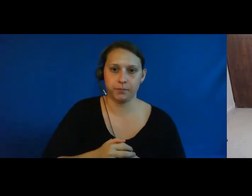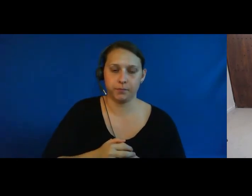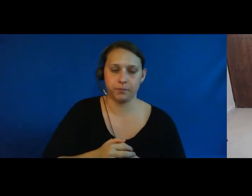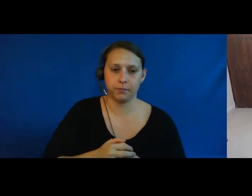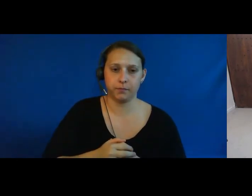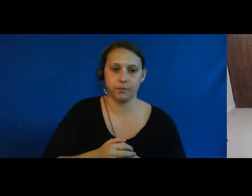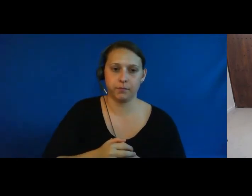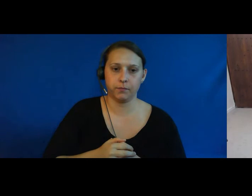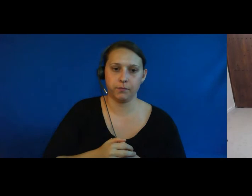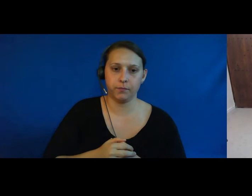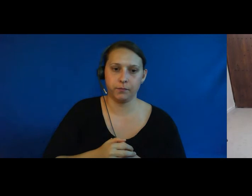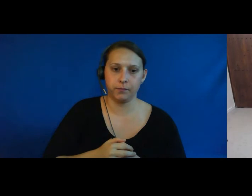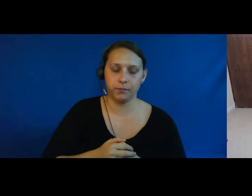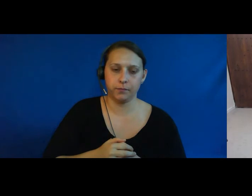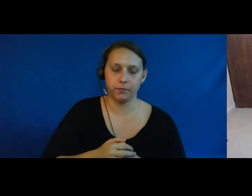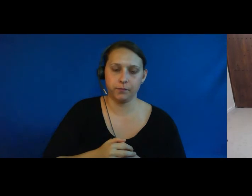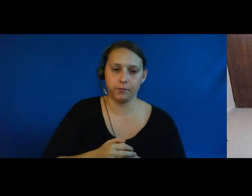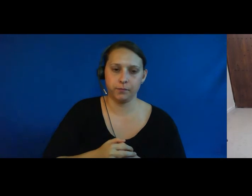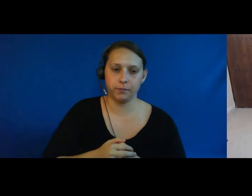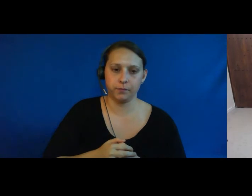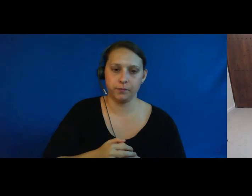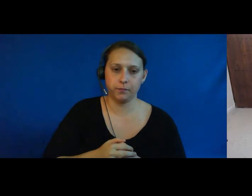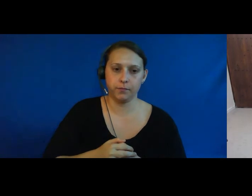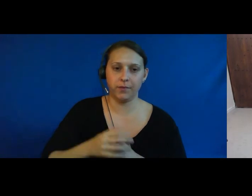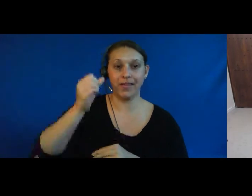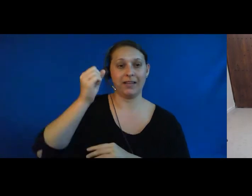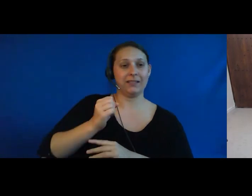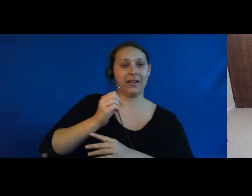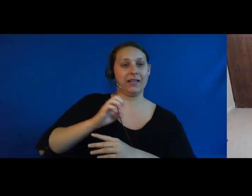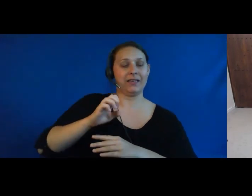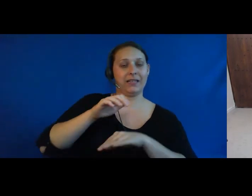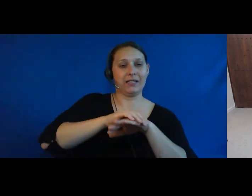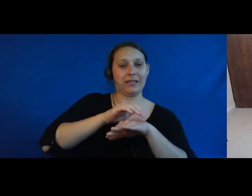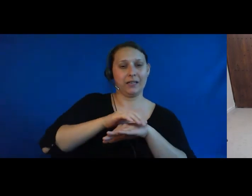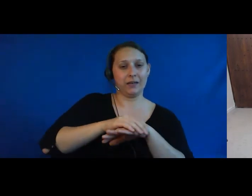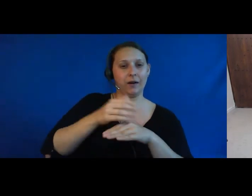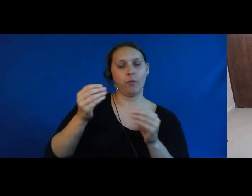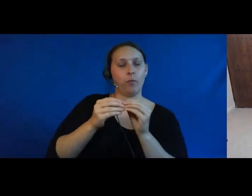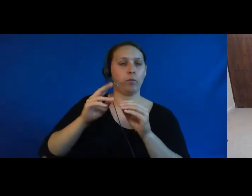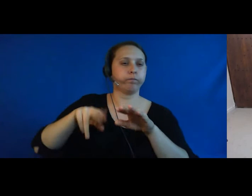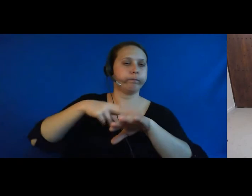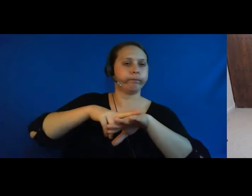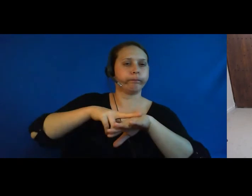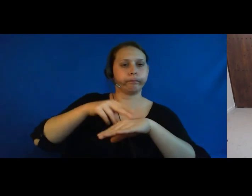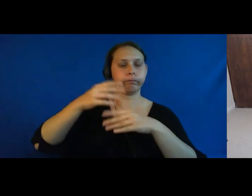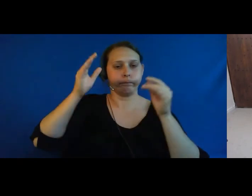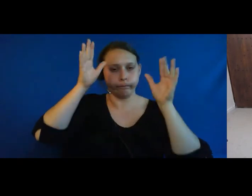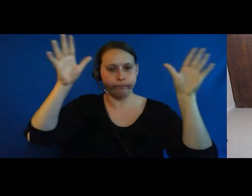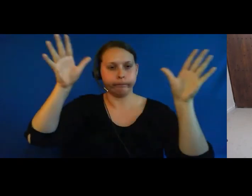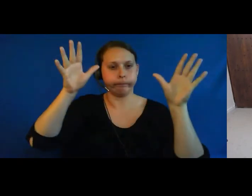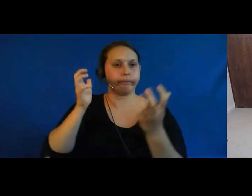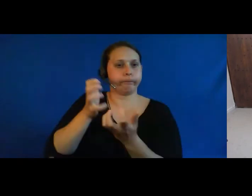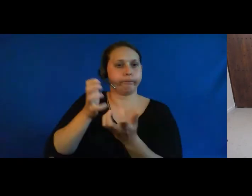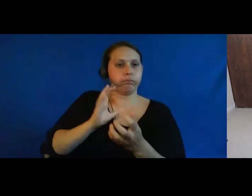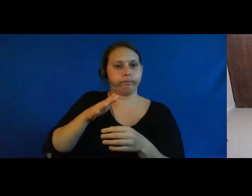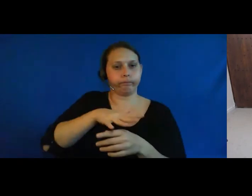predominantly, we have in the southeast of England, non-native roe deer, fallow deer, instead